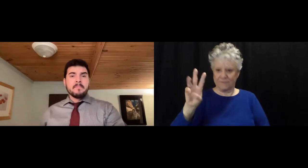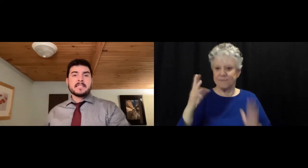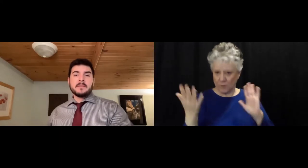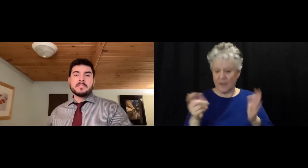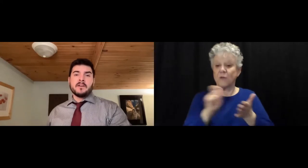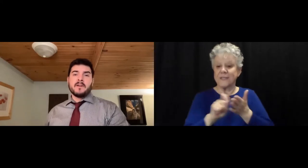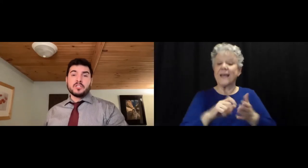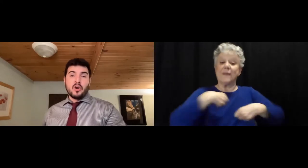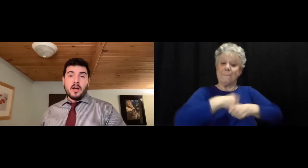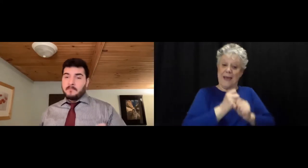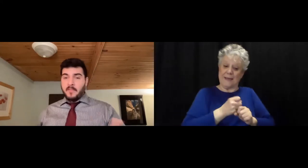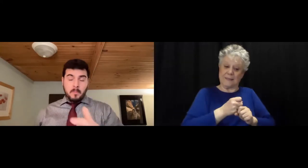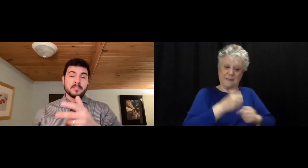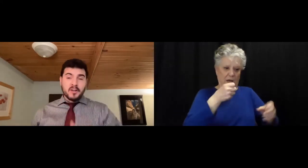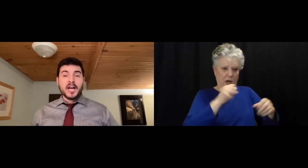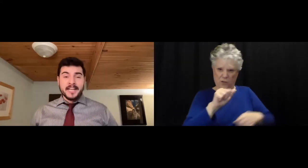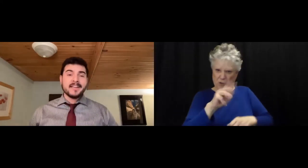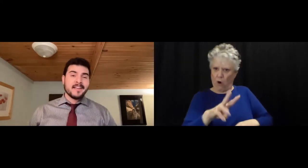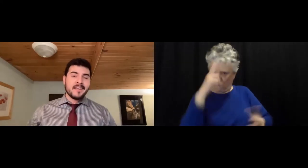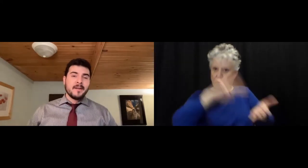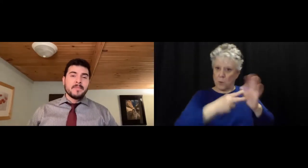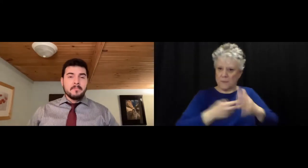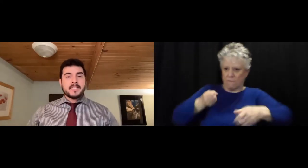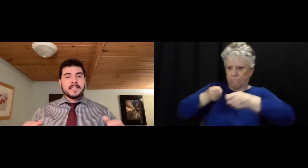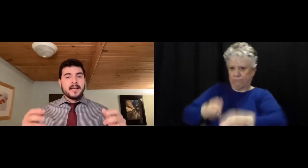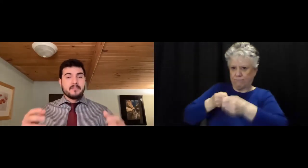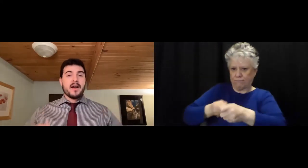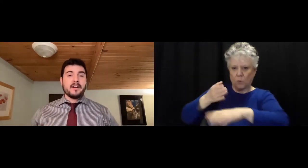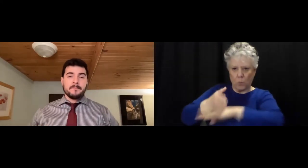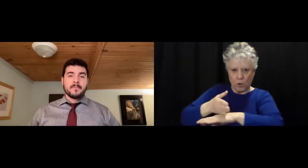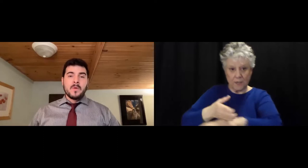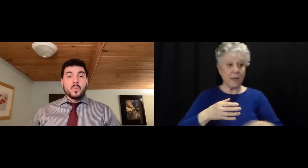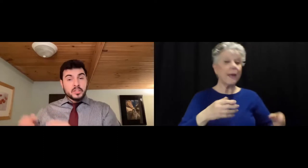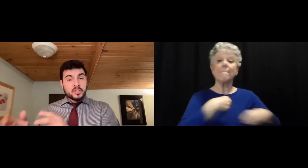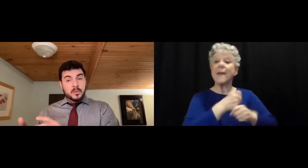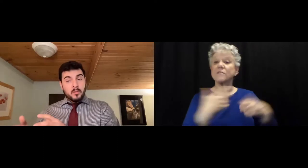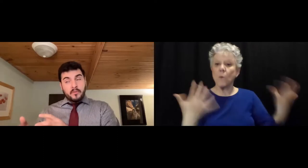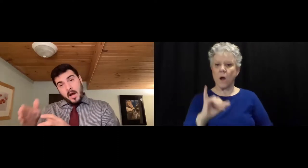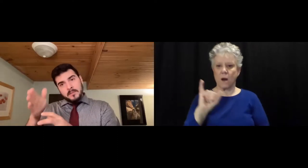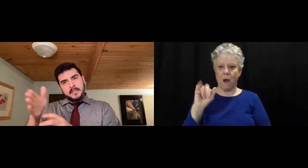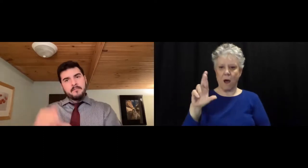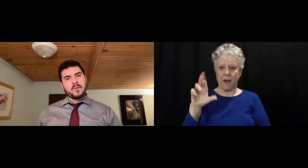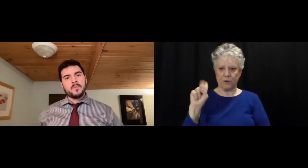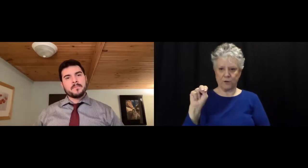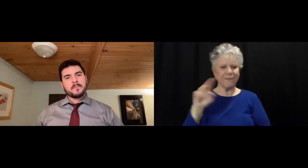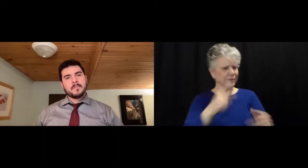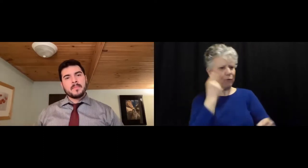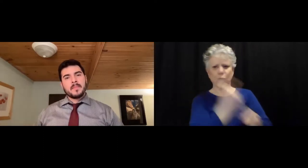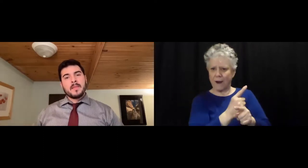"When a man makes himself a saw for the purpose of cutting, he makes it out of iron, which is suitable for the object in